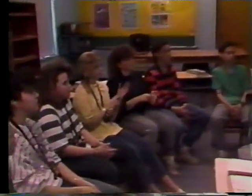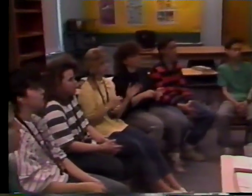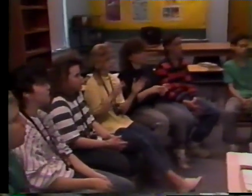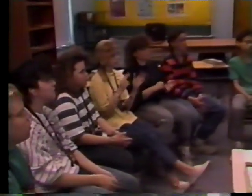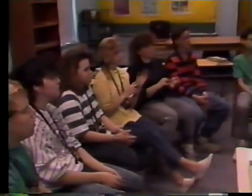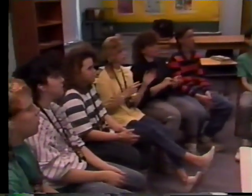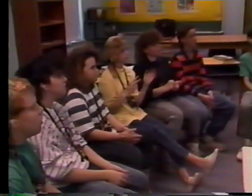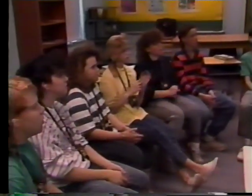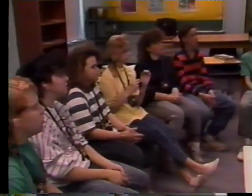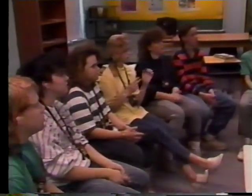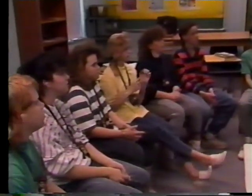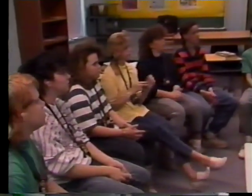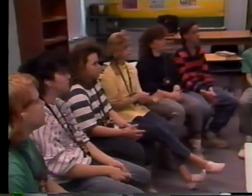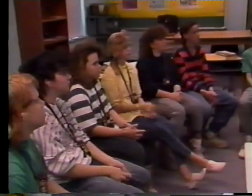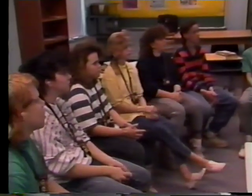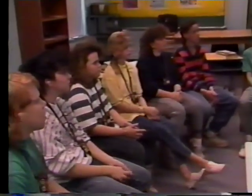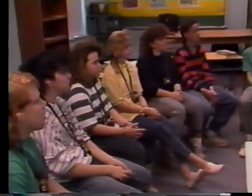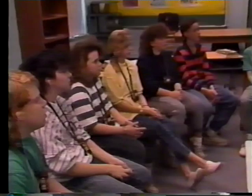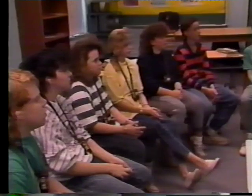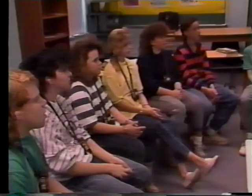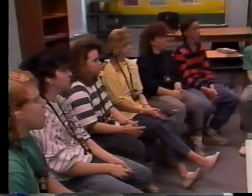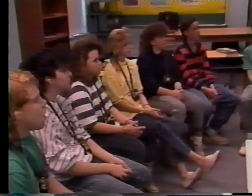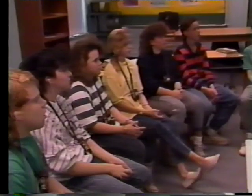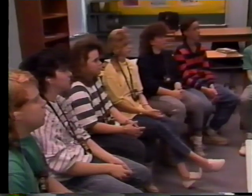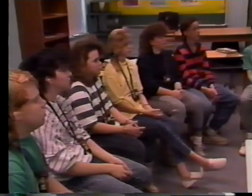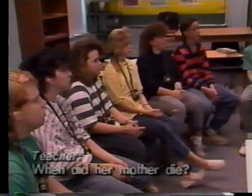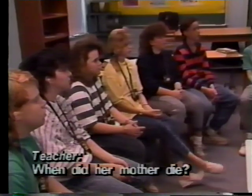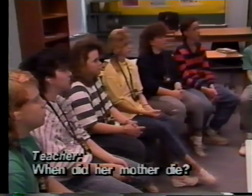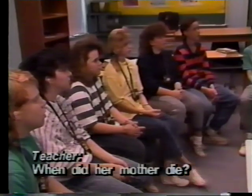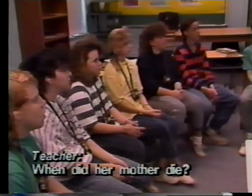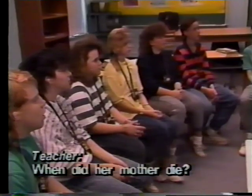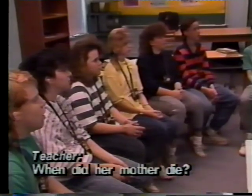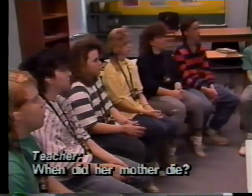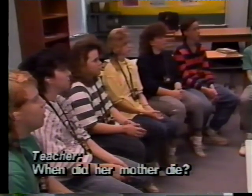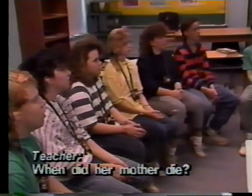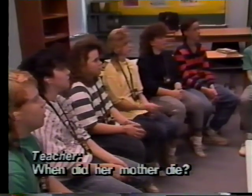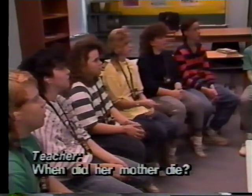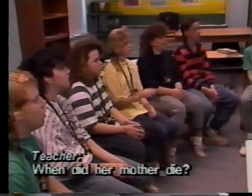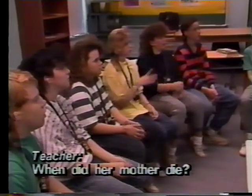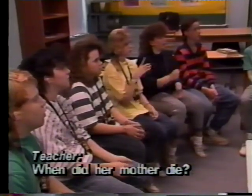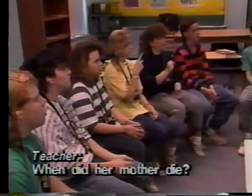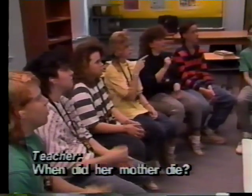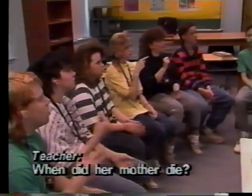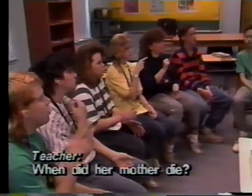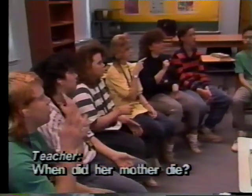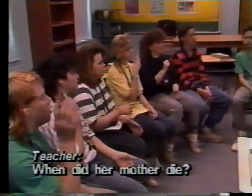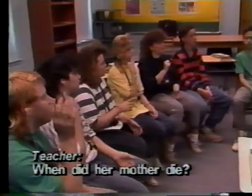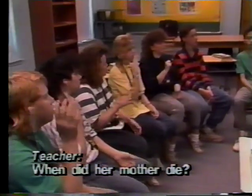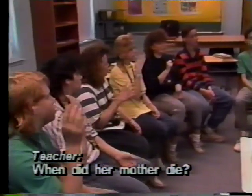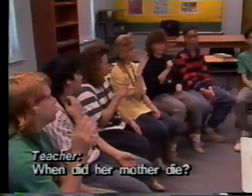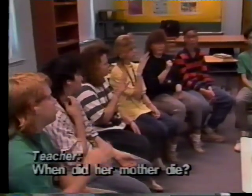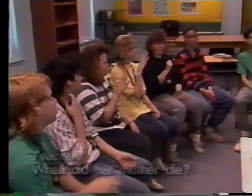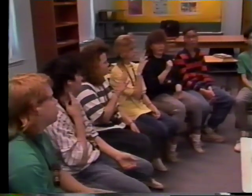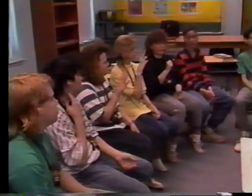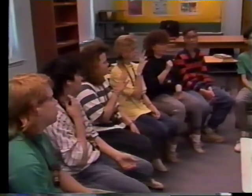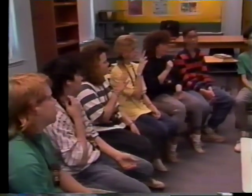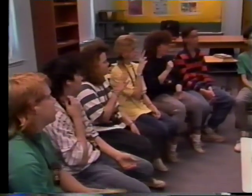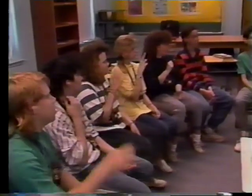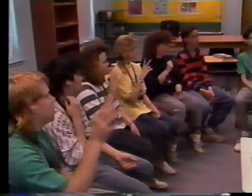Read books. When did her mother die? At what age? 9